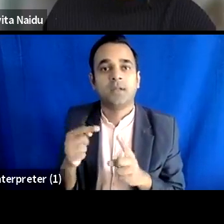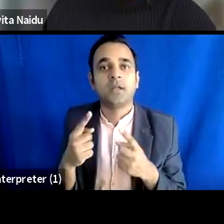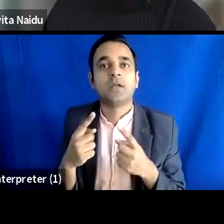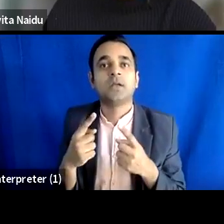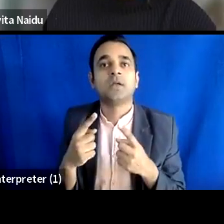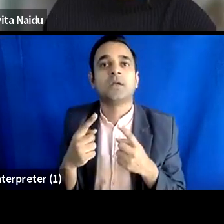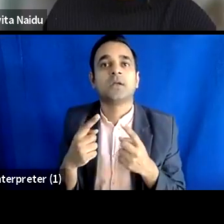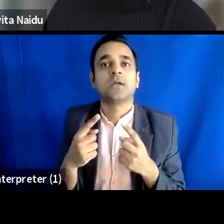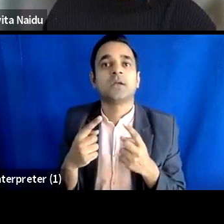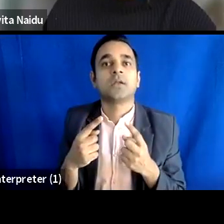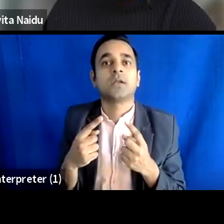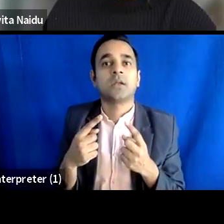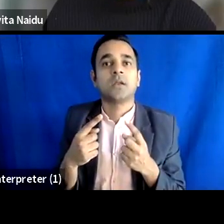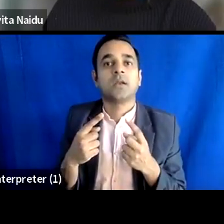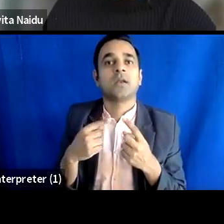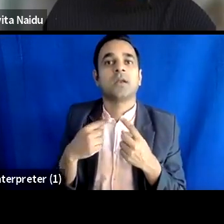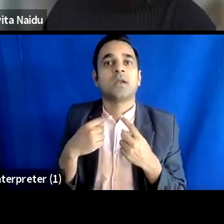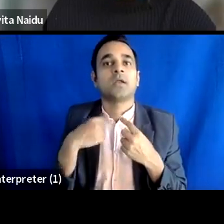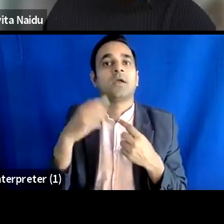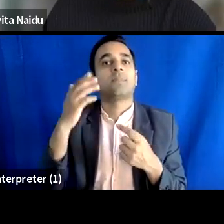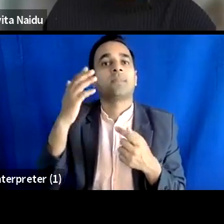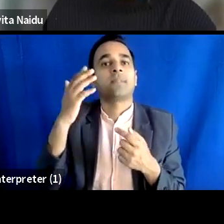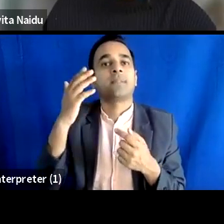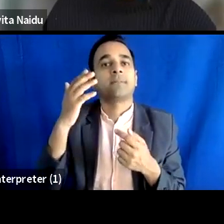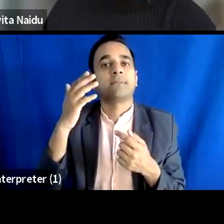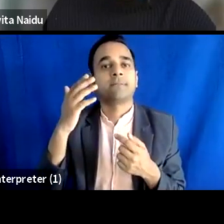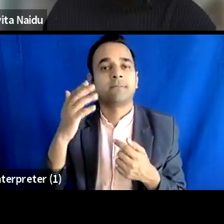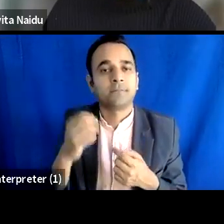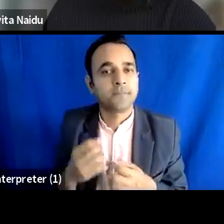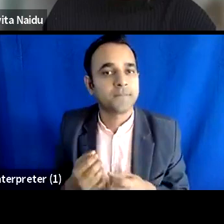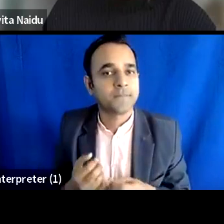what constitutes knowledge usually comes